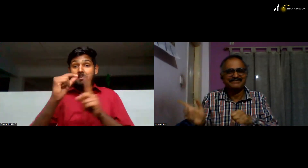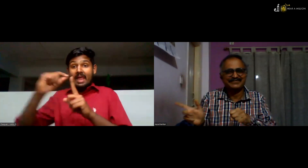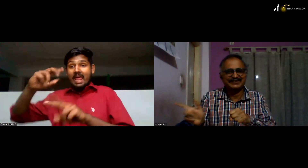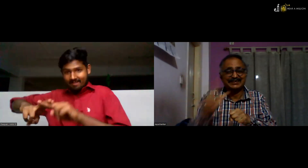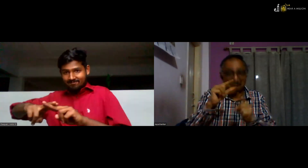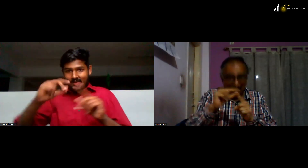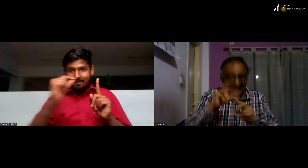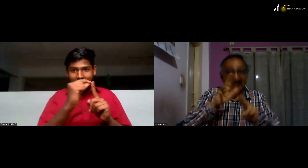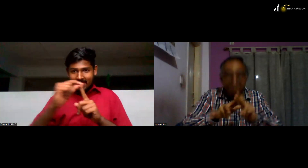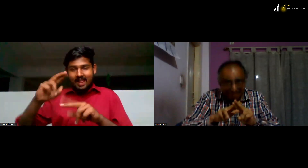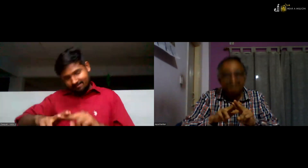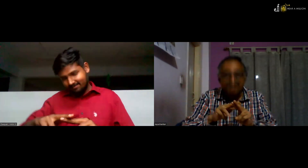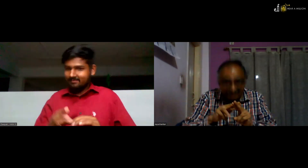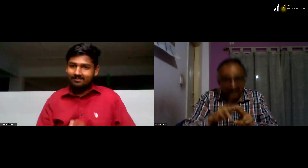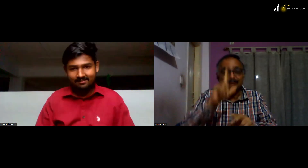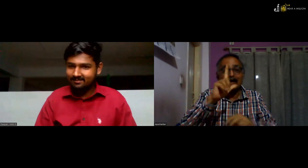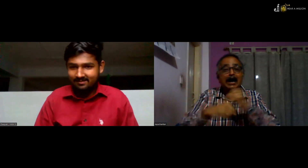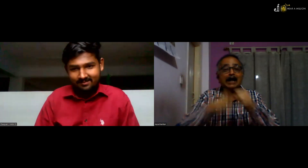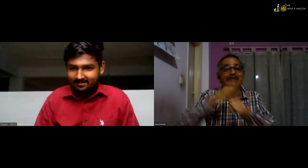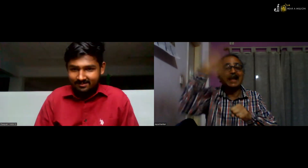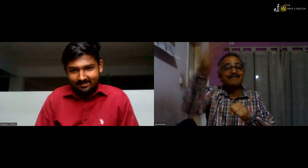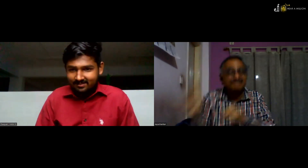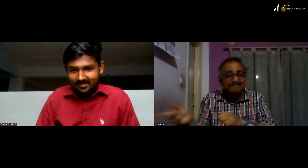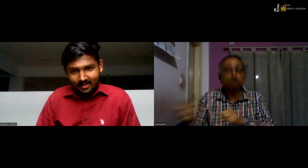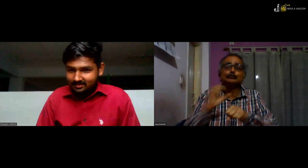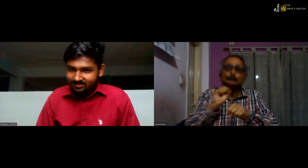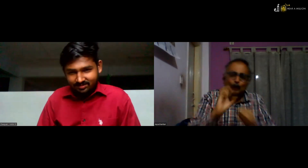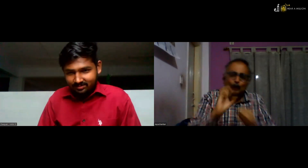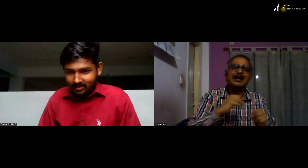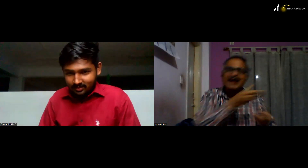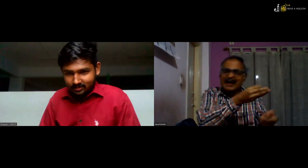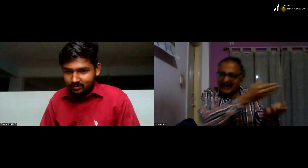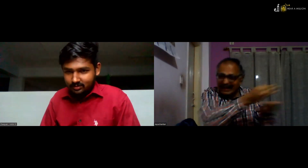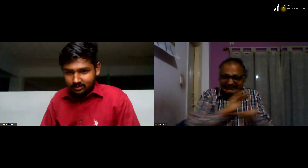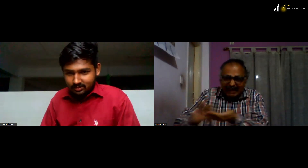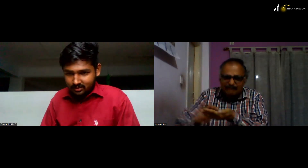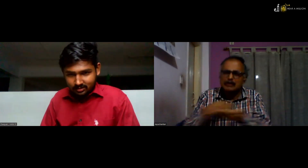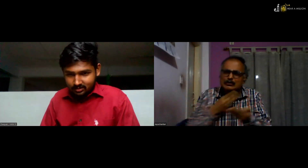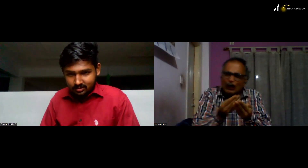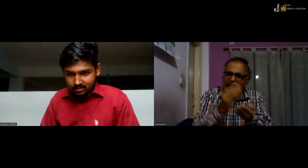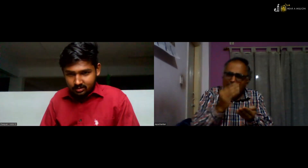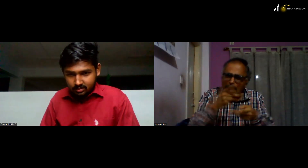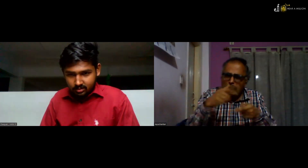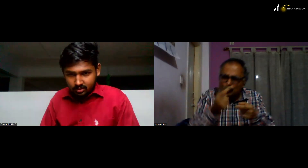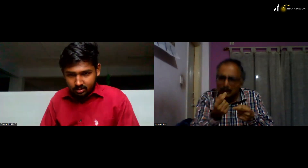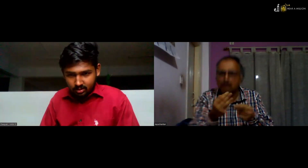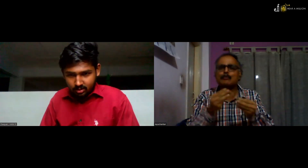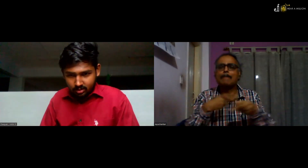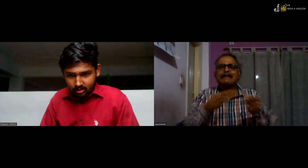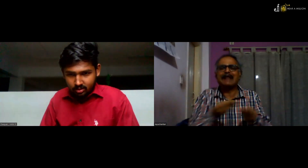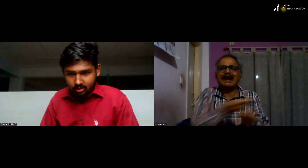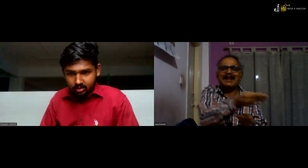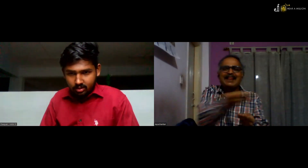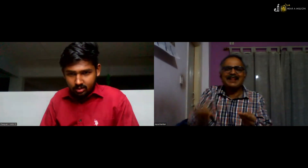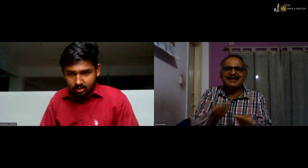I'm going to use my PPF amount for my, in the later stage. So, I'm saving